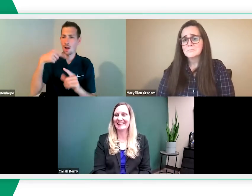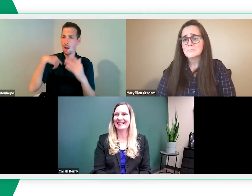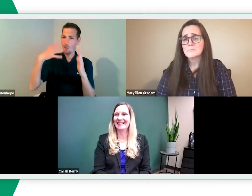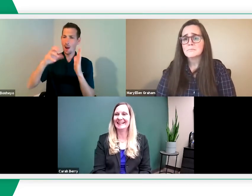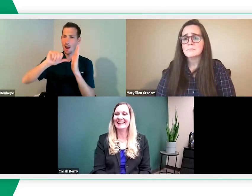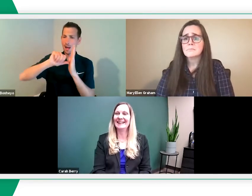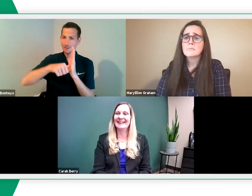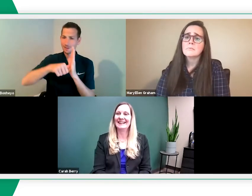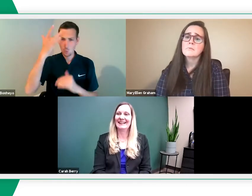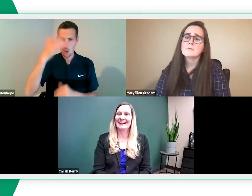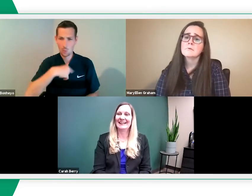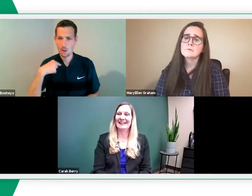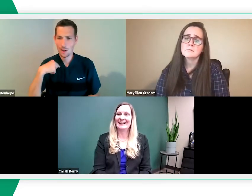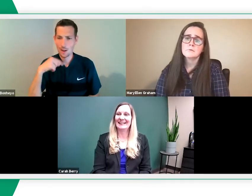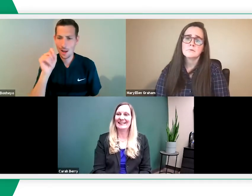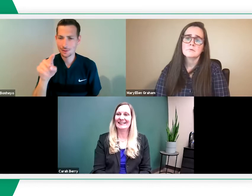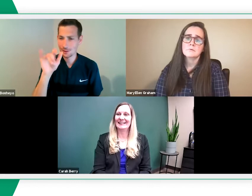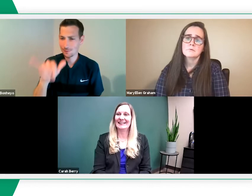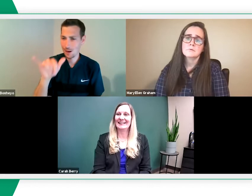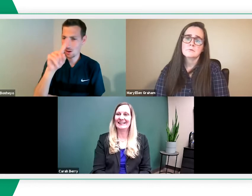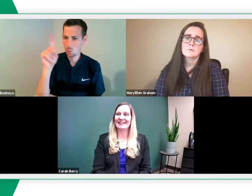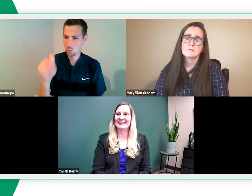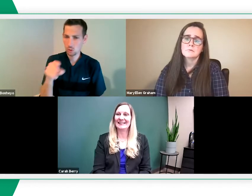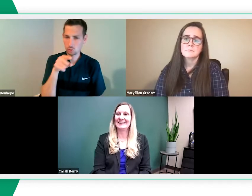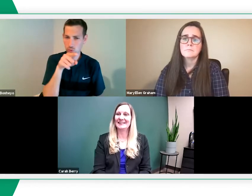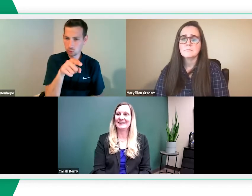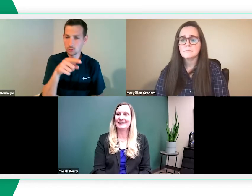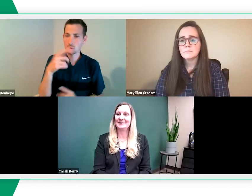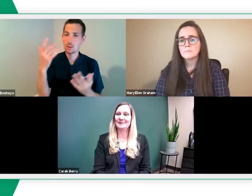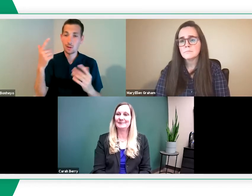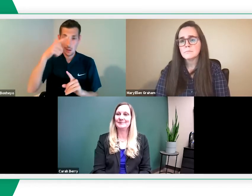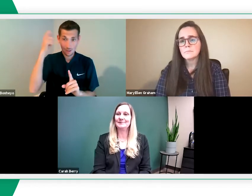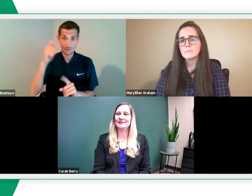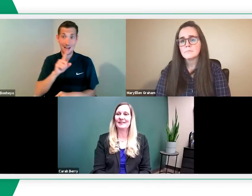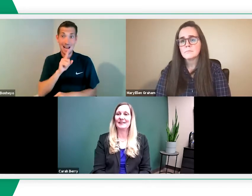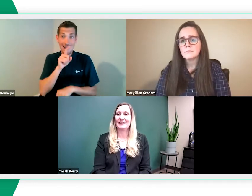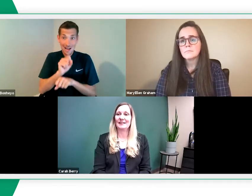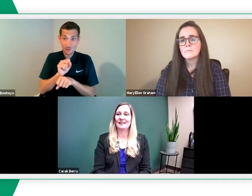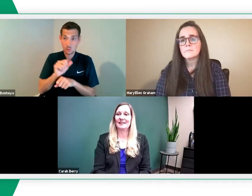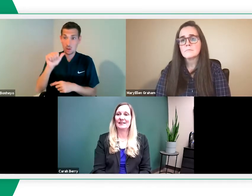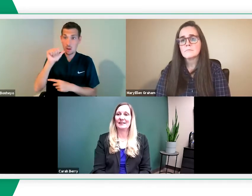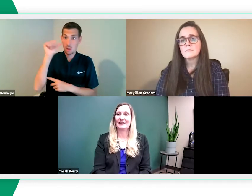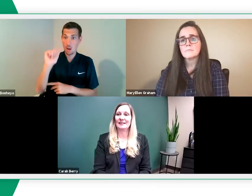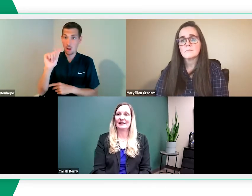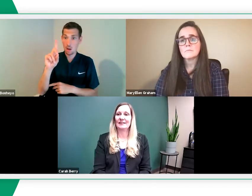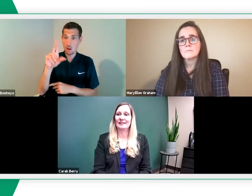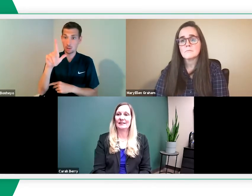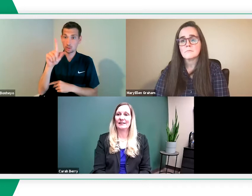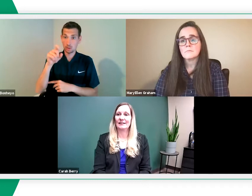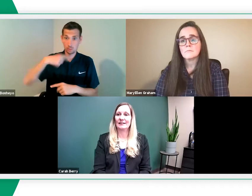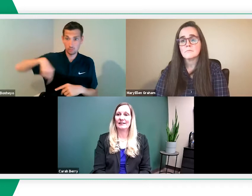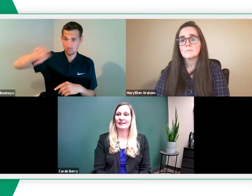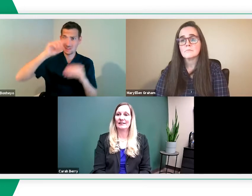Awesome. Wow, that's very good to know. I also wanted to emphasize why we asked that question. It's